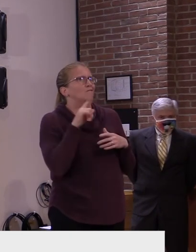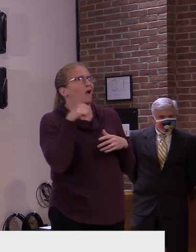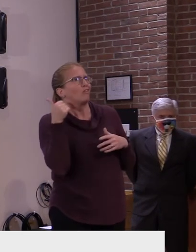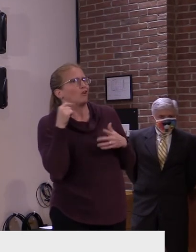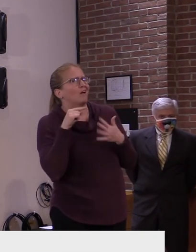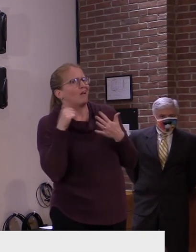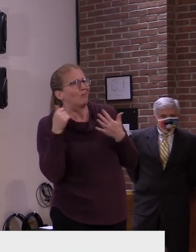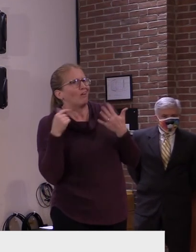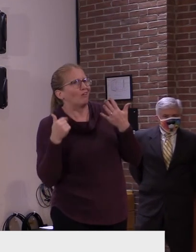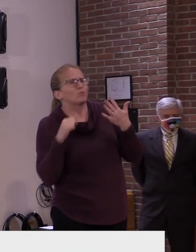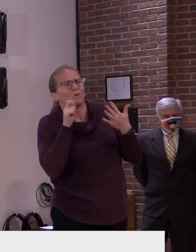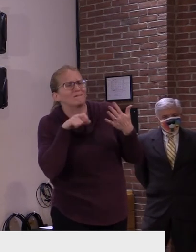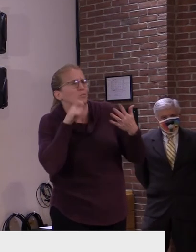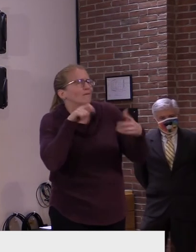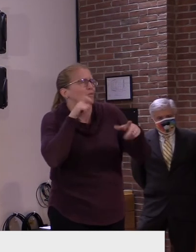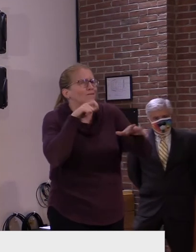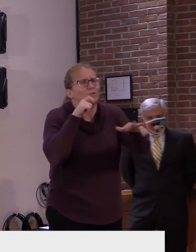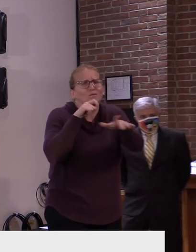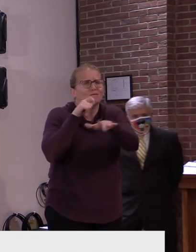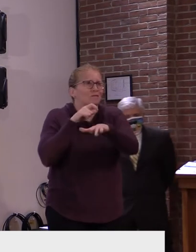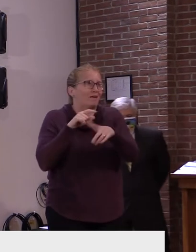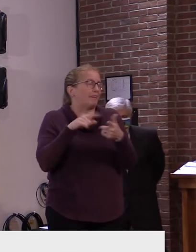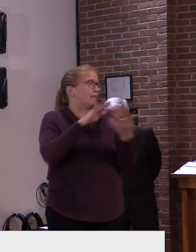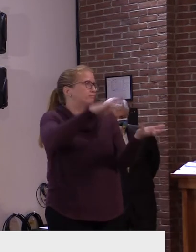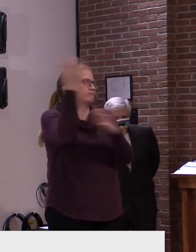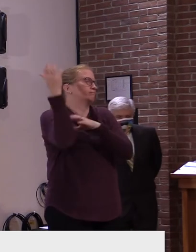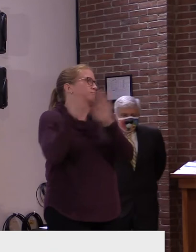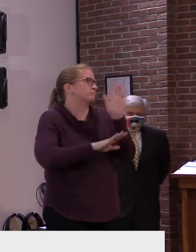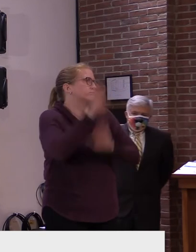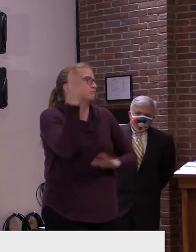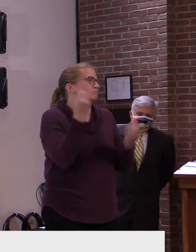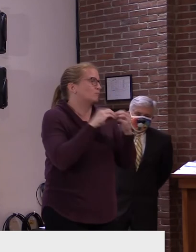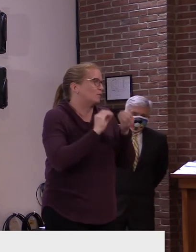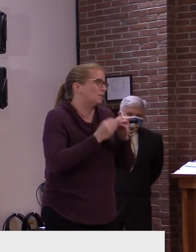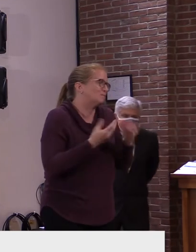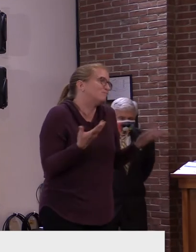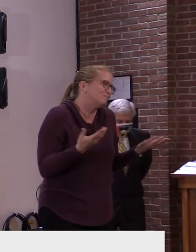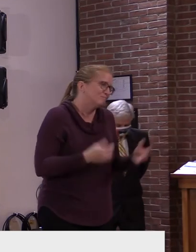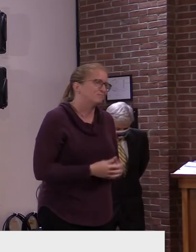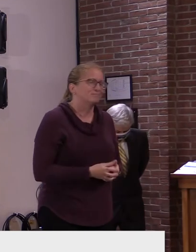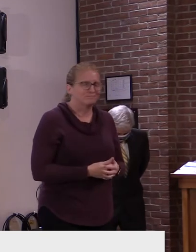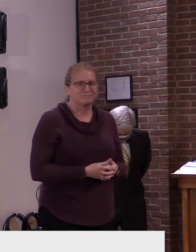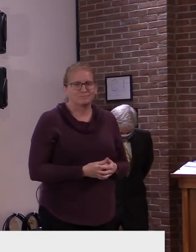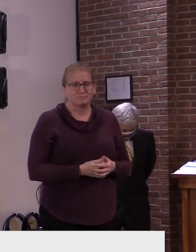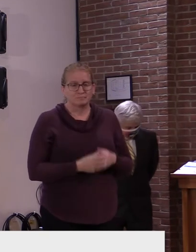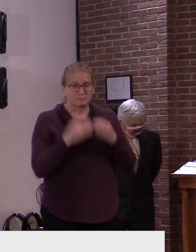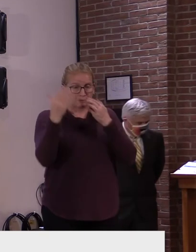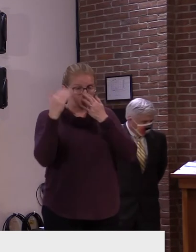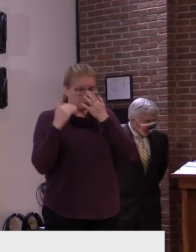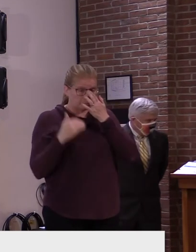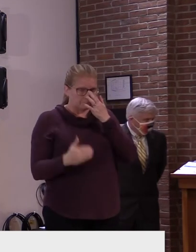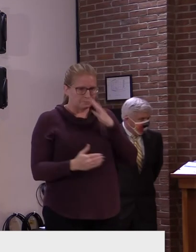all right thank you guy page chronicle of the vermont state house